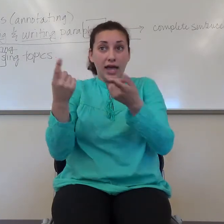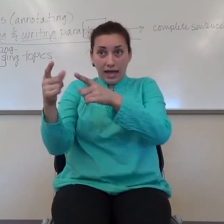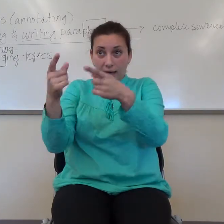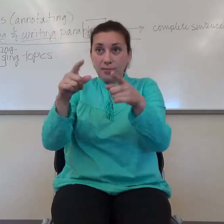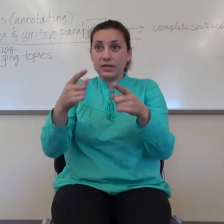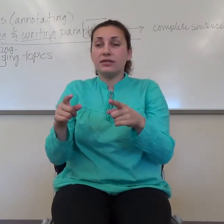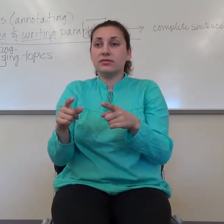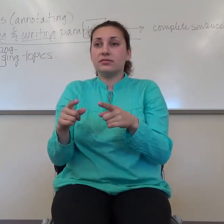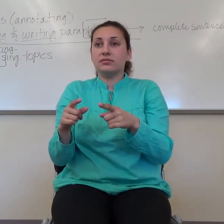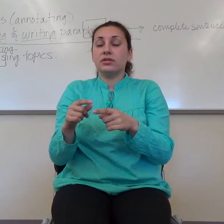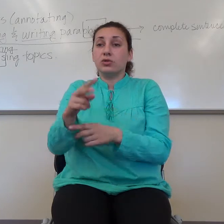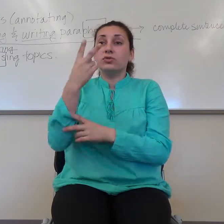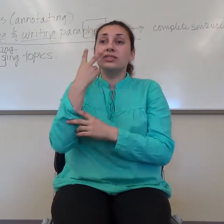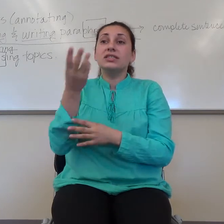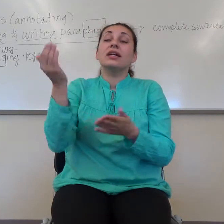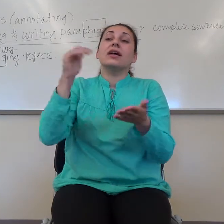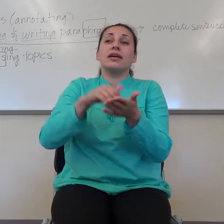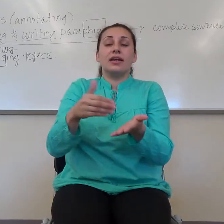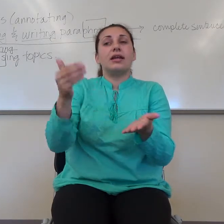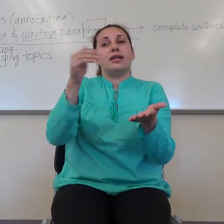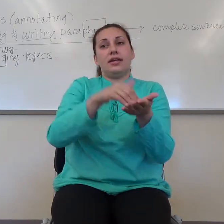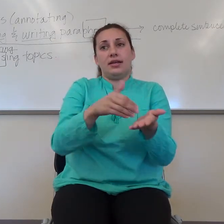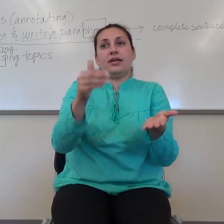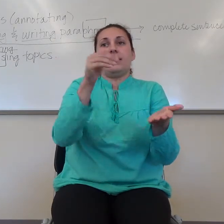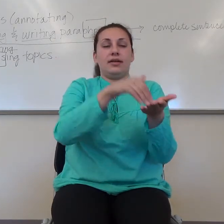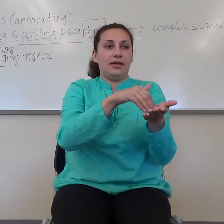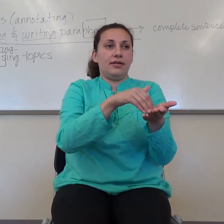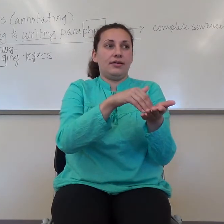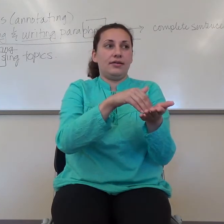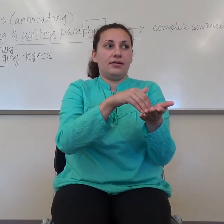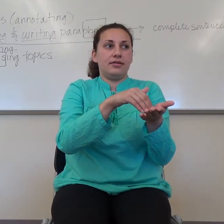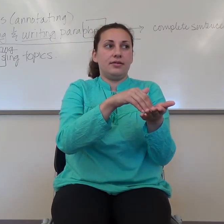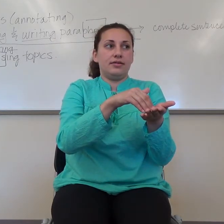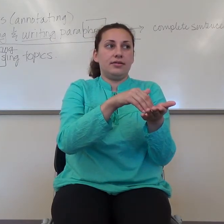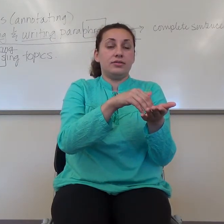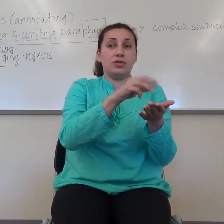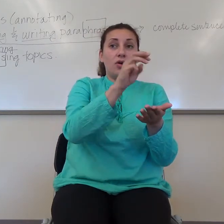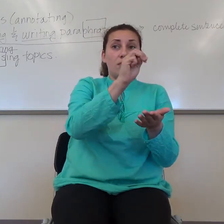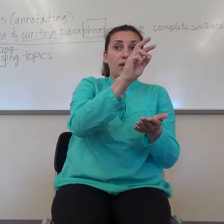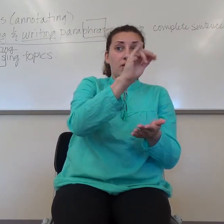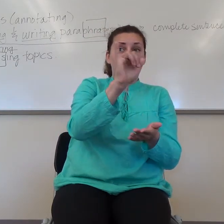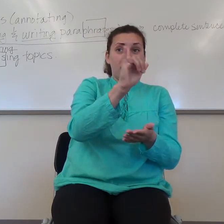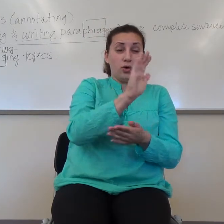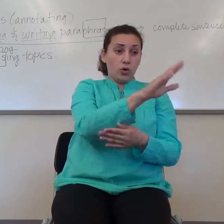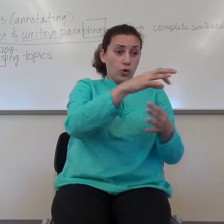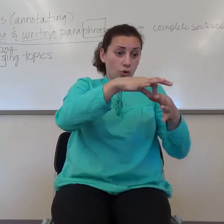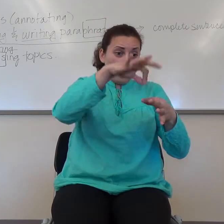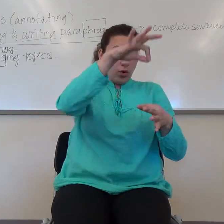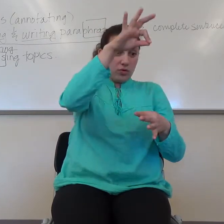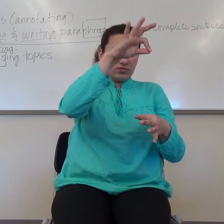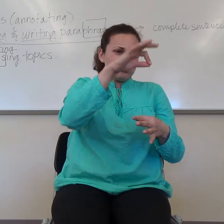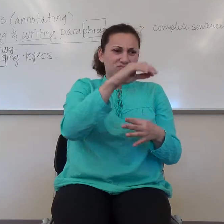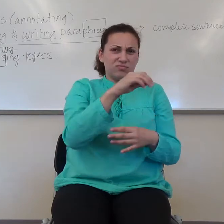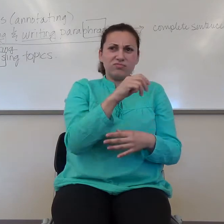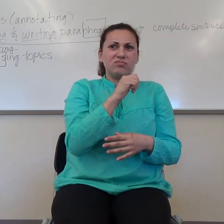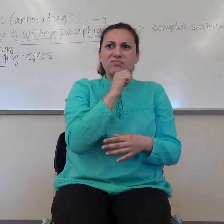never pops up and then disappears. So Mary Surratt's ghost wasn't mentioned at the beginning of that paragraph, it was only at the